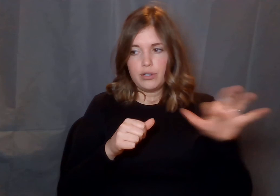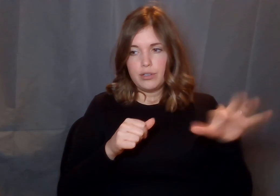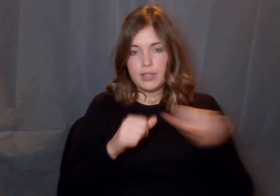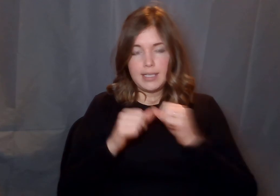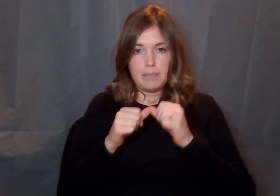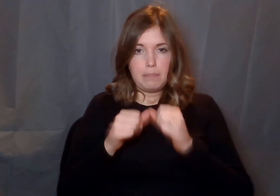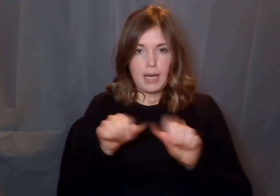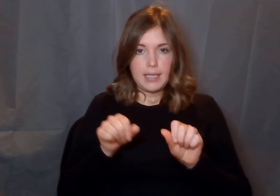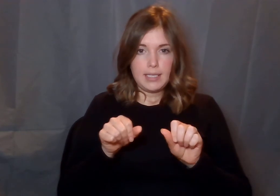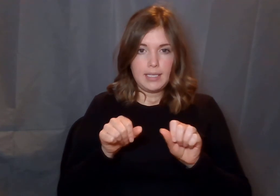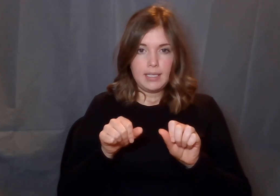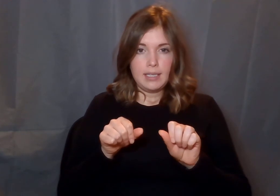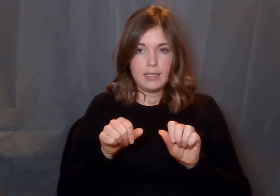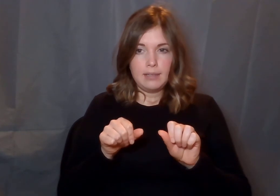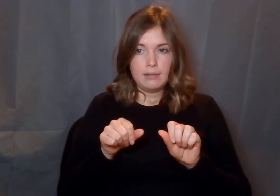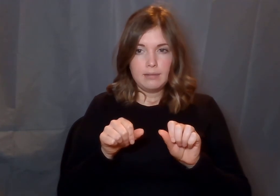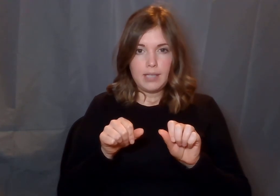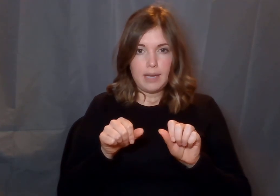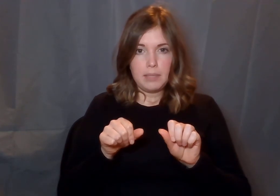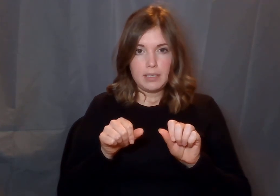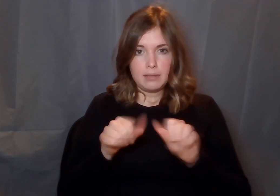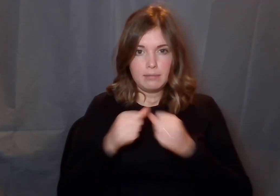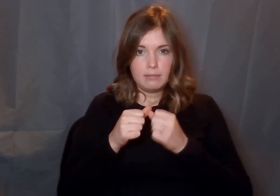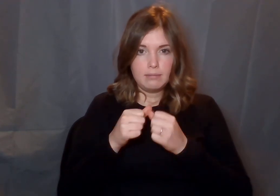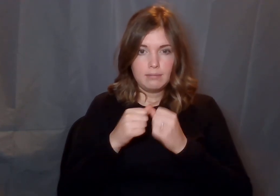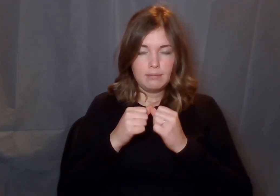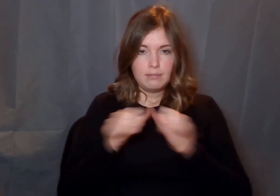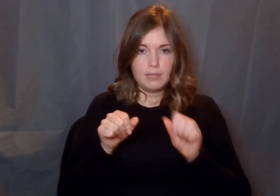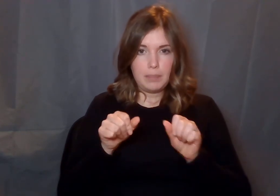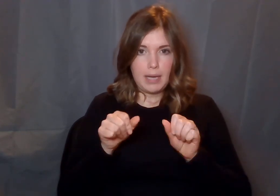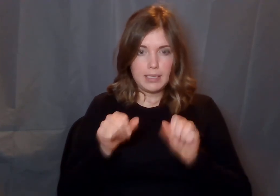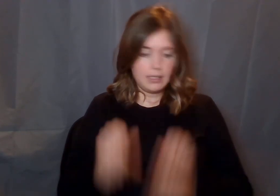glaciers deposited sediment. Deposit.